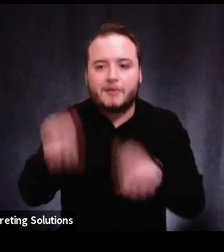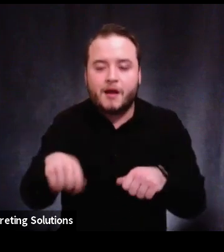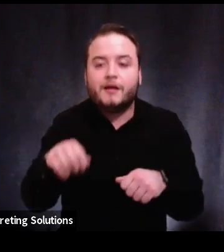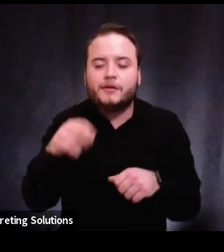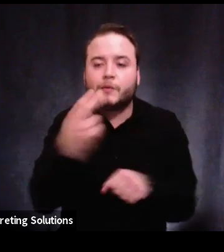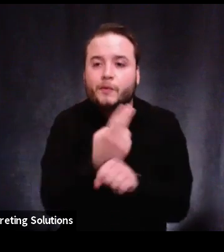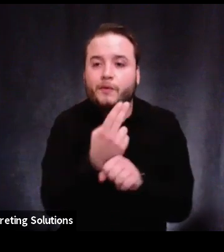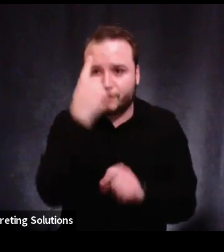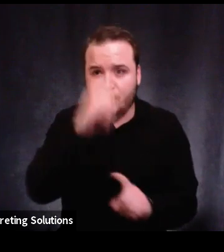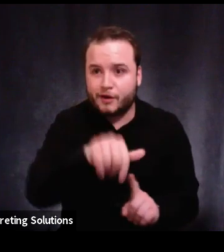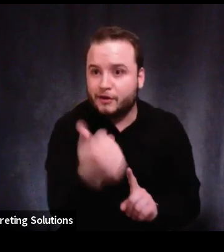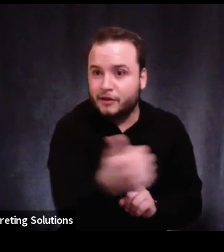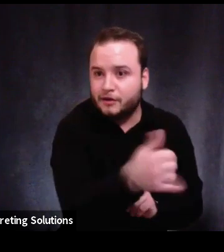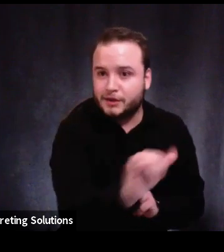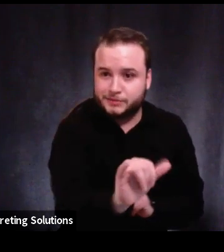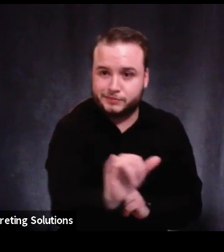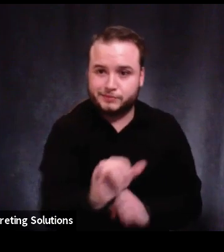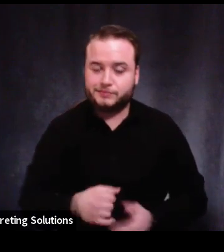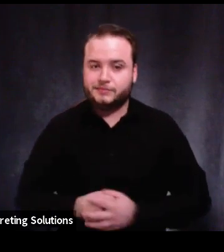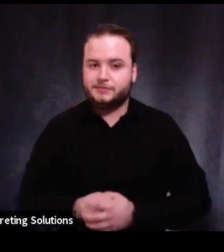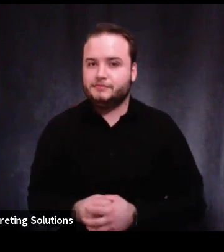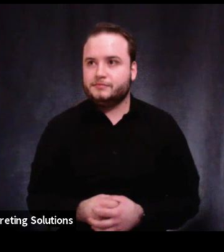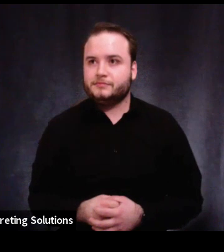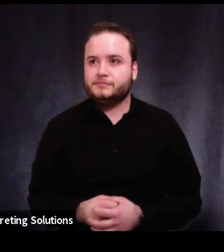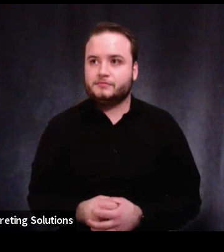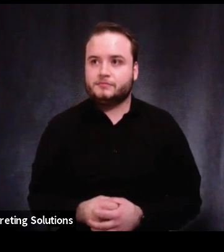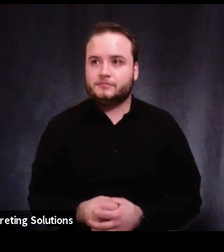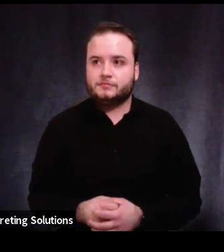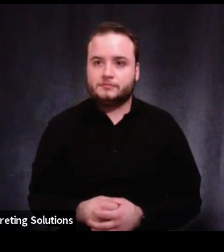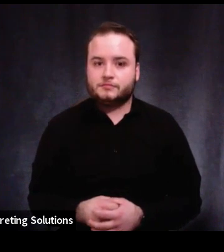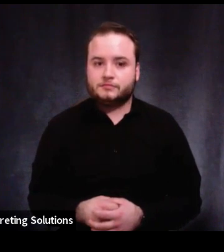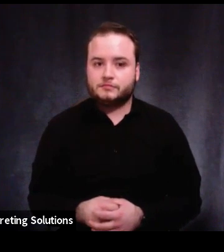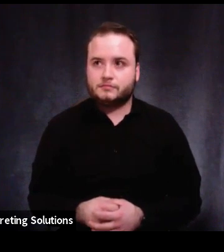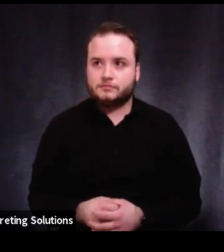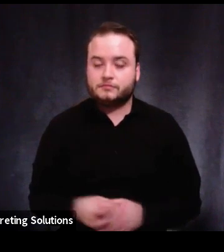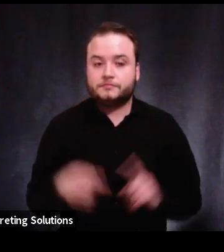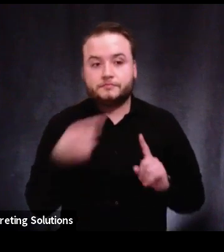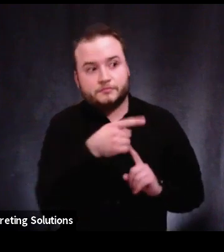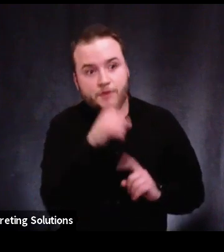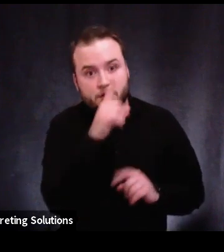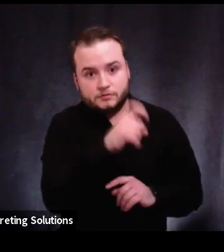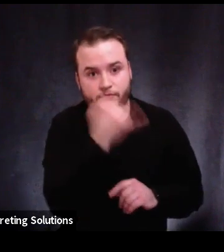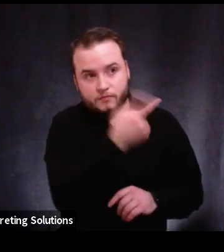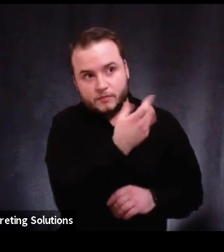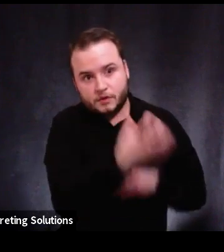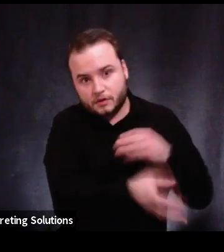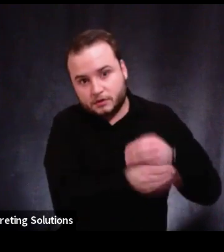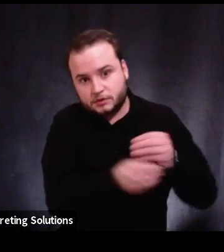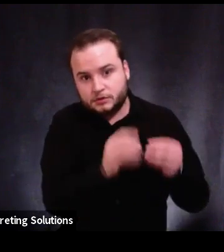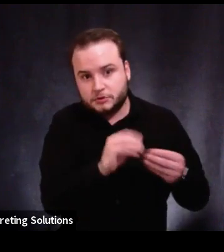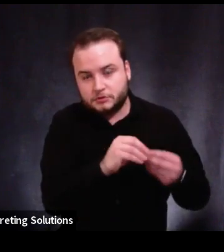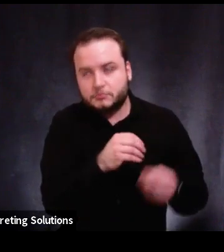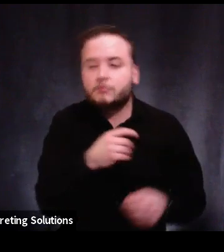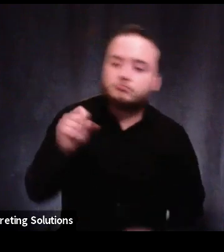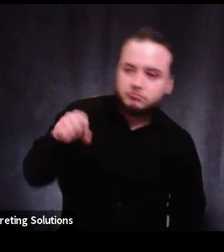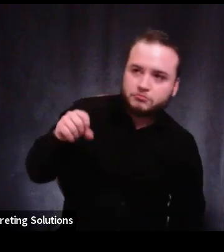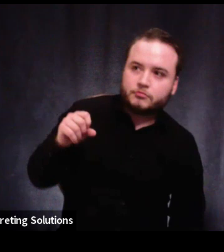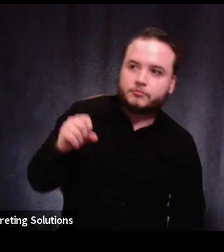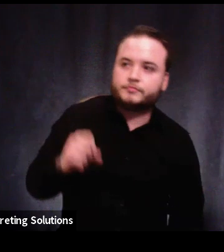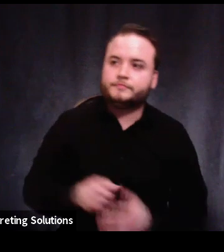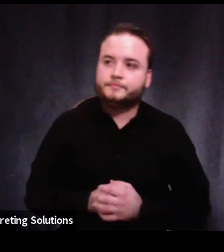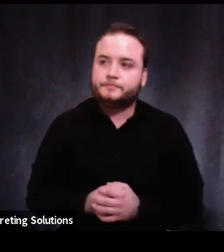Yeah, maybe 2 quick points. So the way mortality with this disease works is